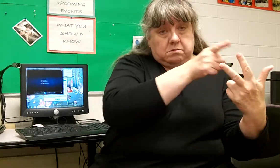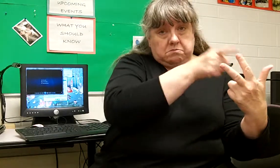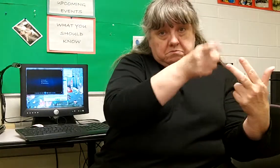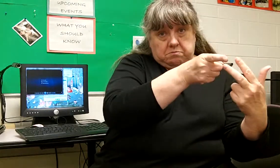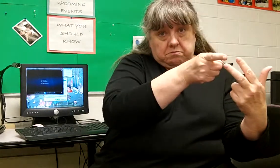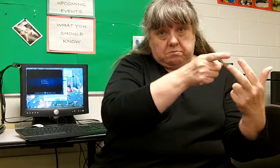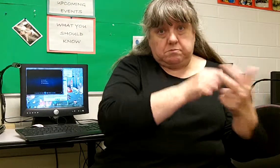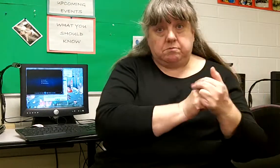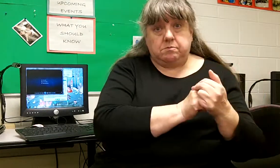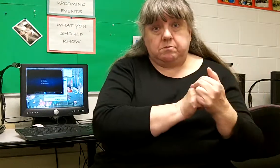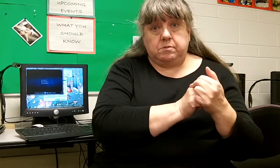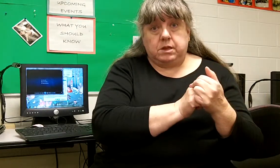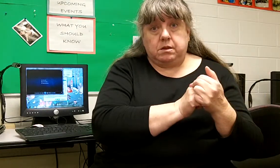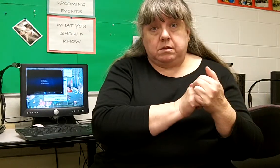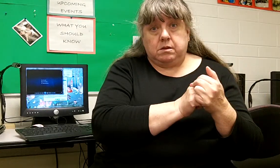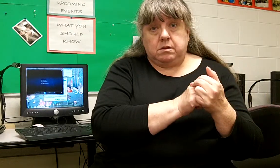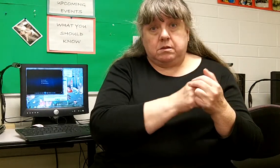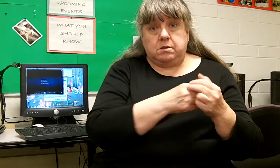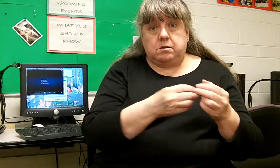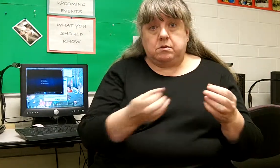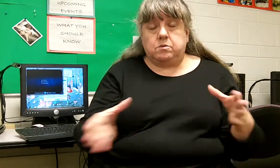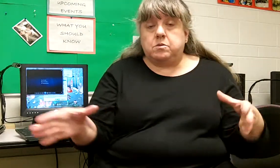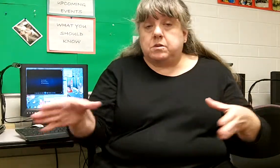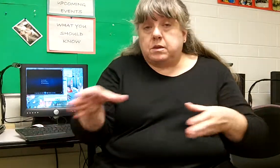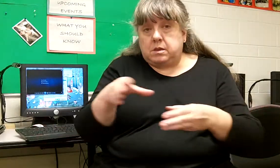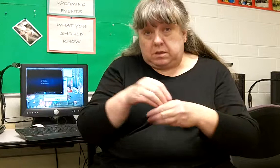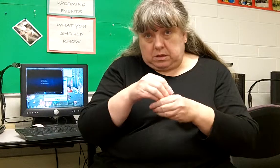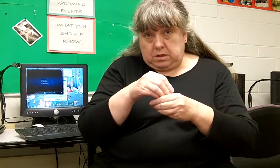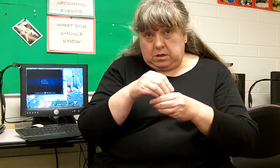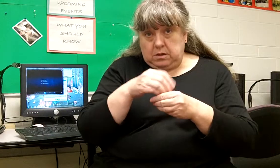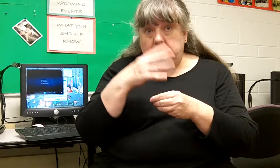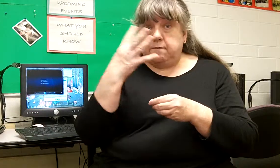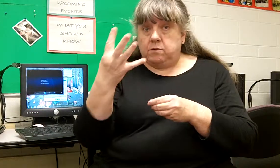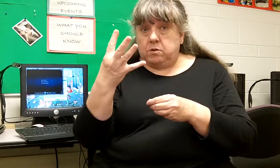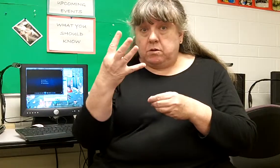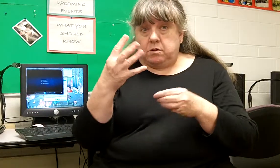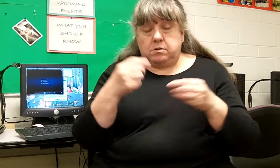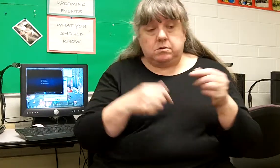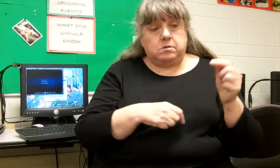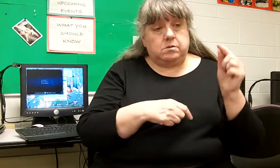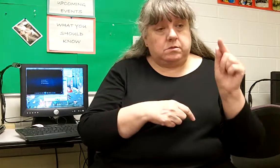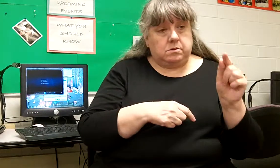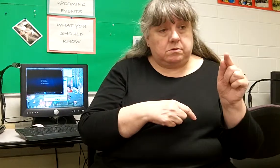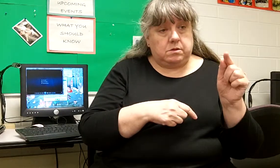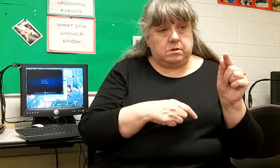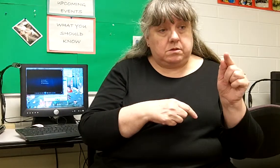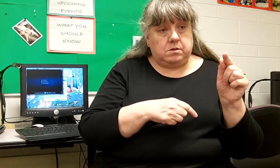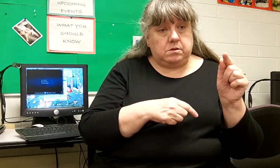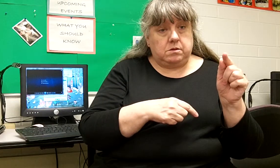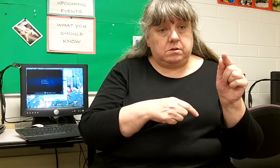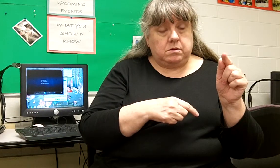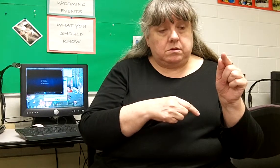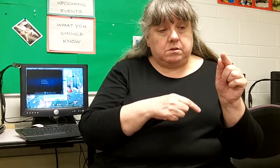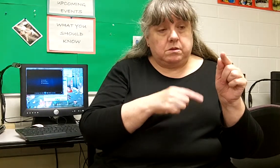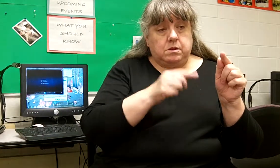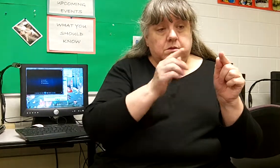add 4 to that 3. So all we do is we go up the number line, or we go to the right of the number line, 4 more. So we